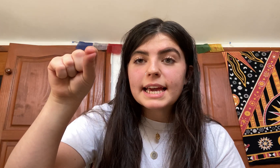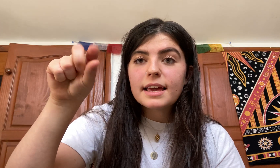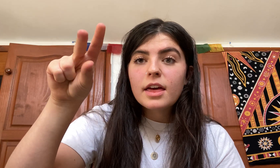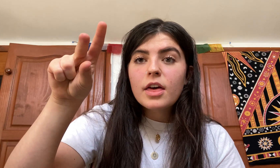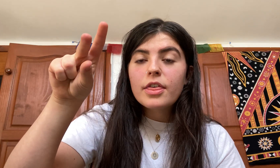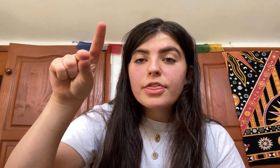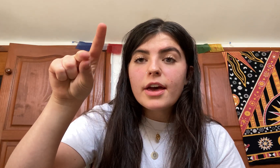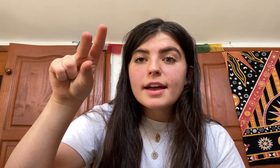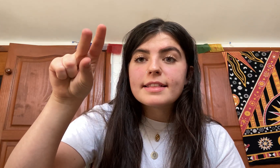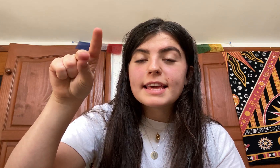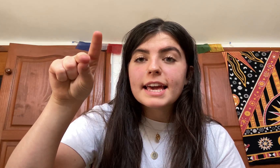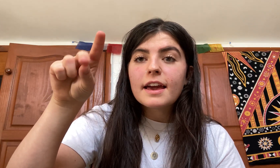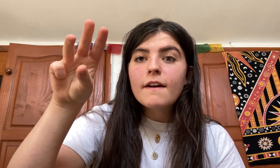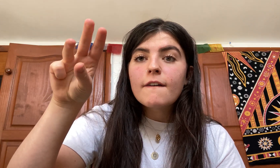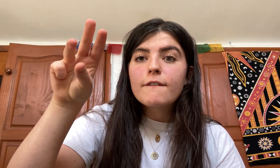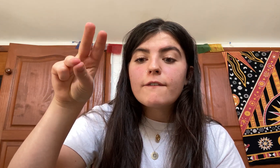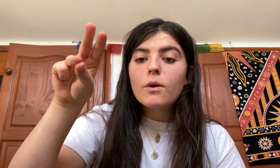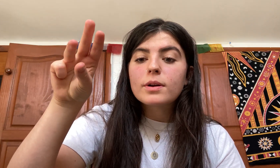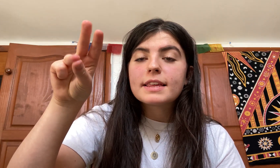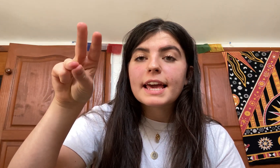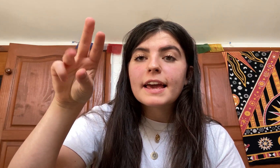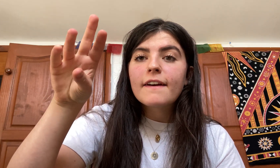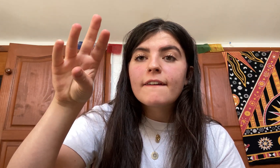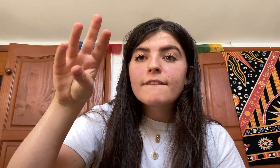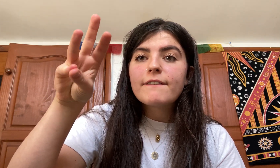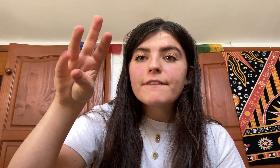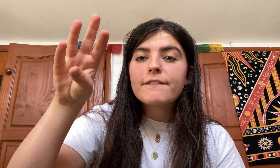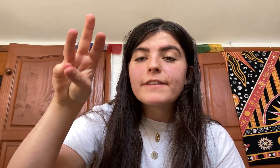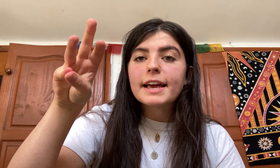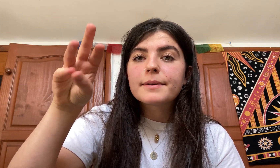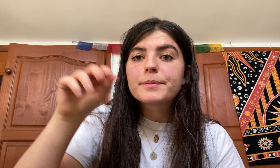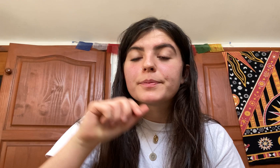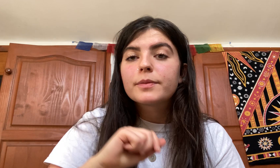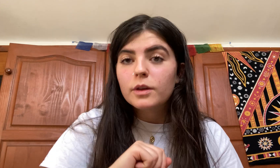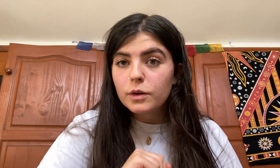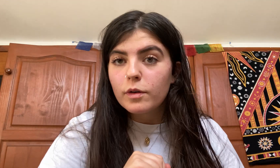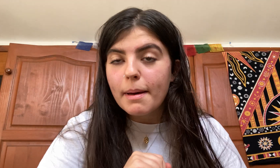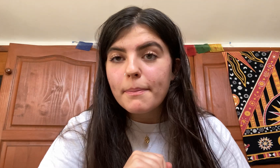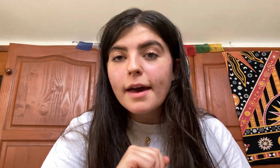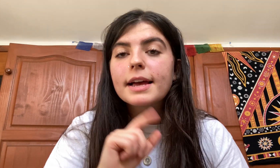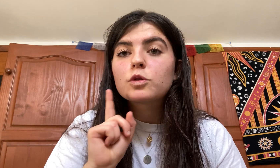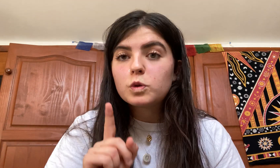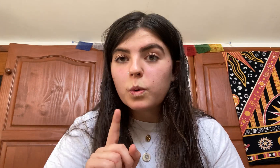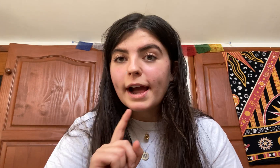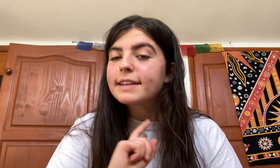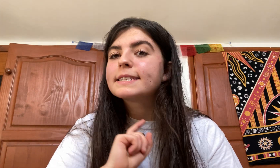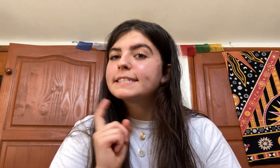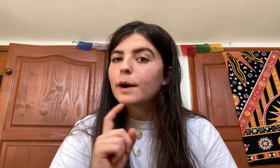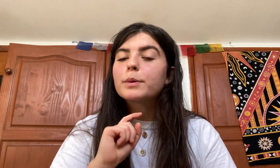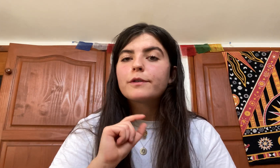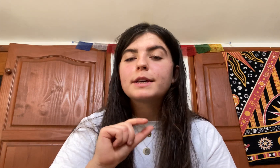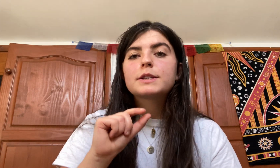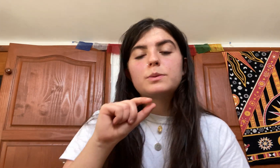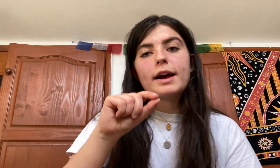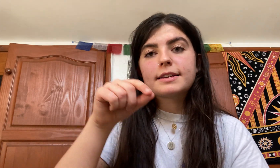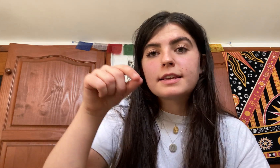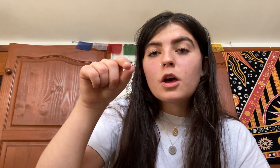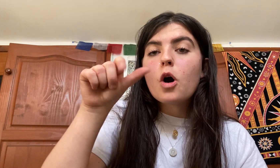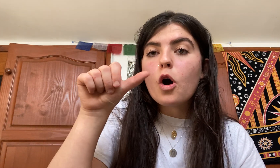20, 30, 40, 50. Remember, twice. Tap your fingers twice off